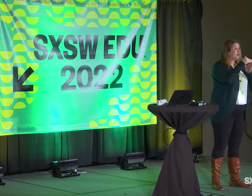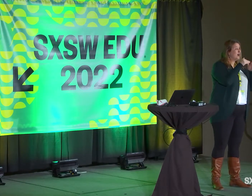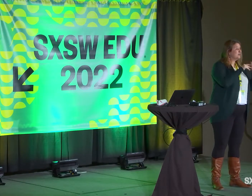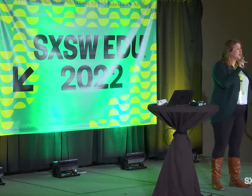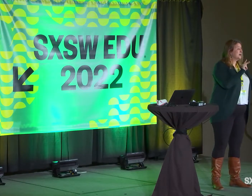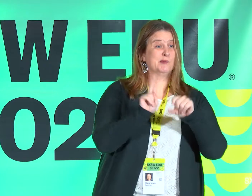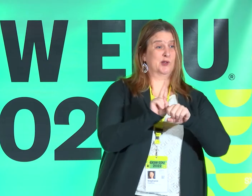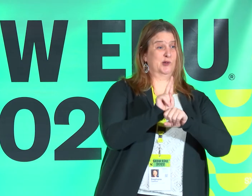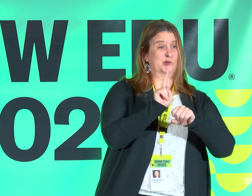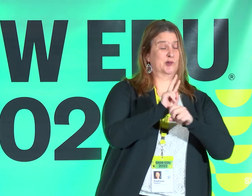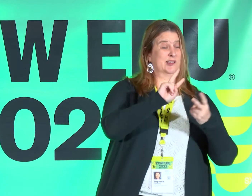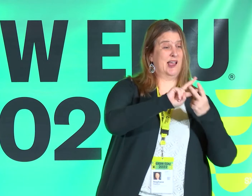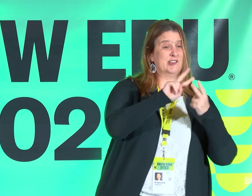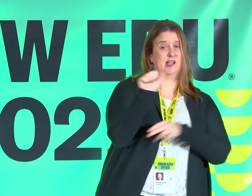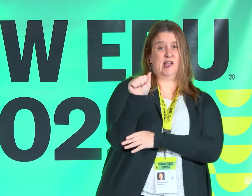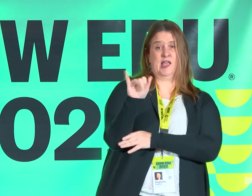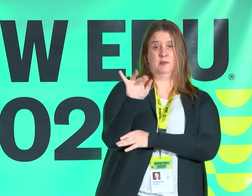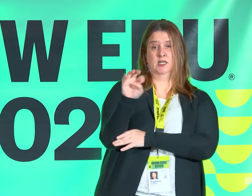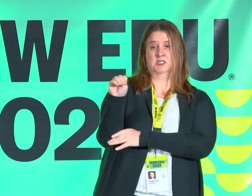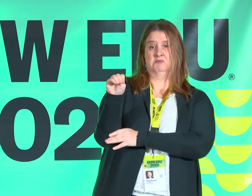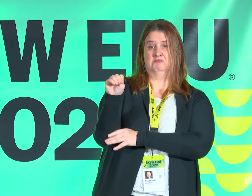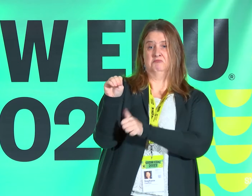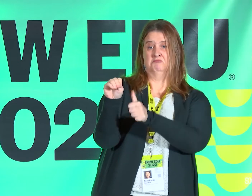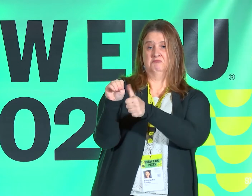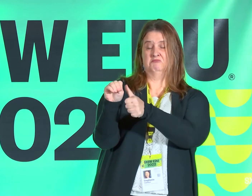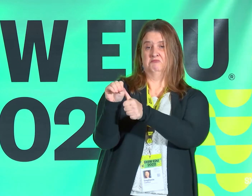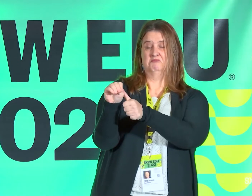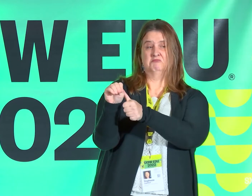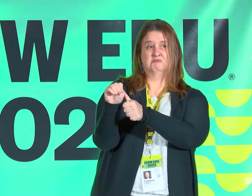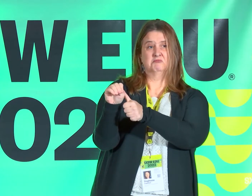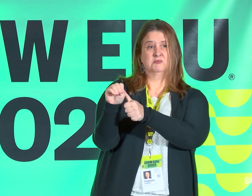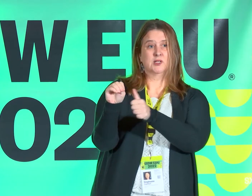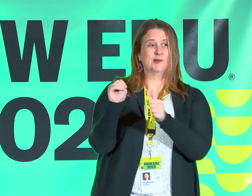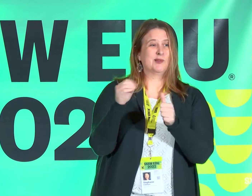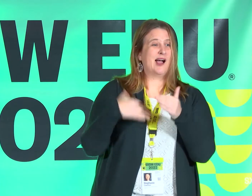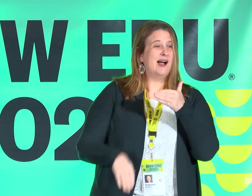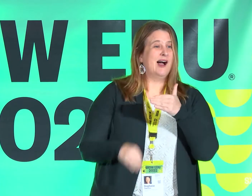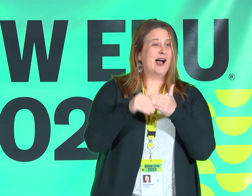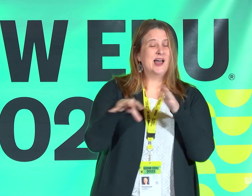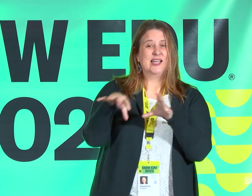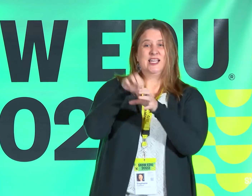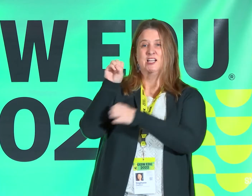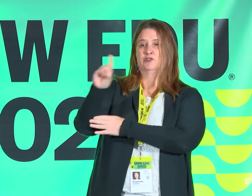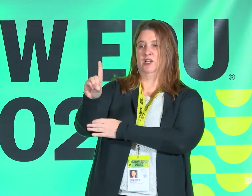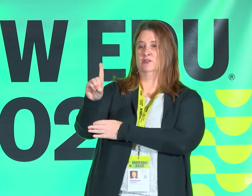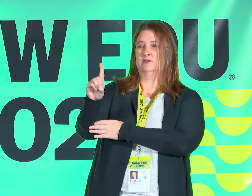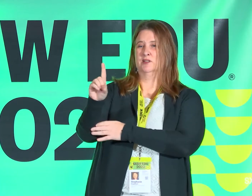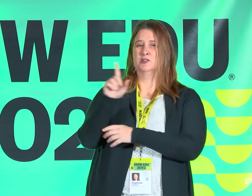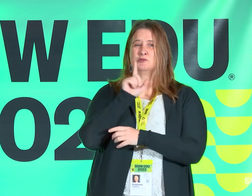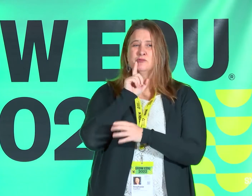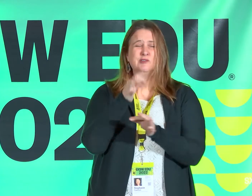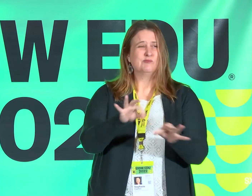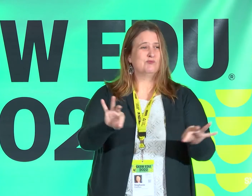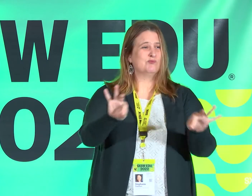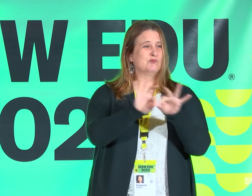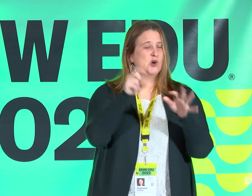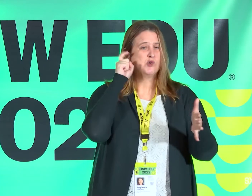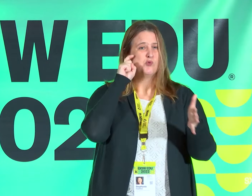important. We see it often, people using hashtags with ableism in the hashtag. I'd like to add the in education because it's a